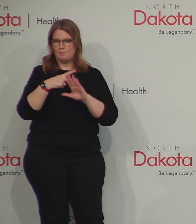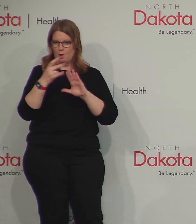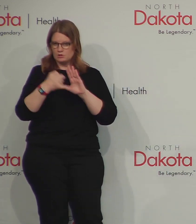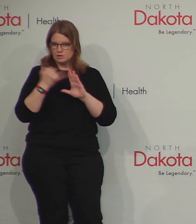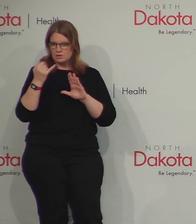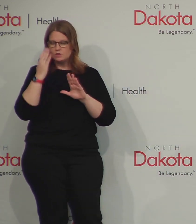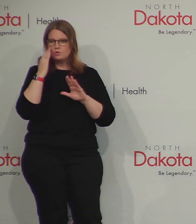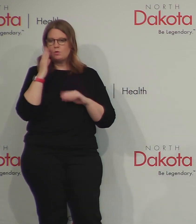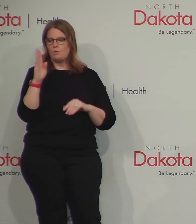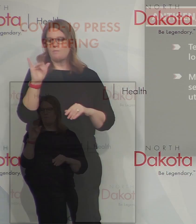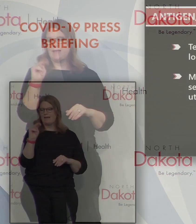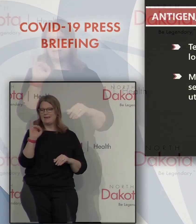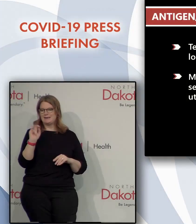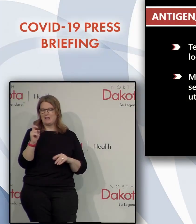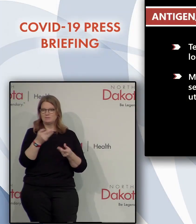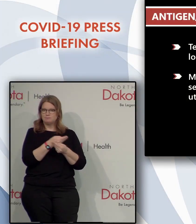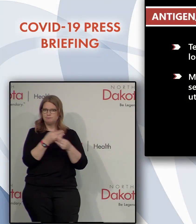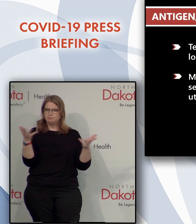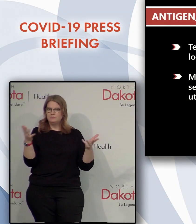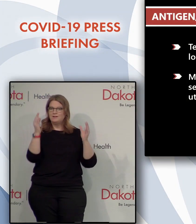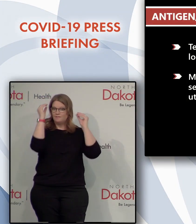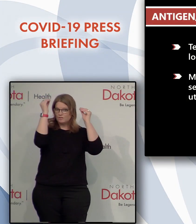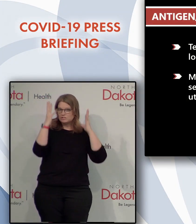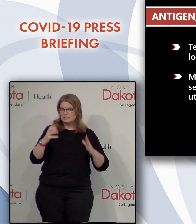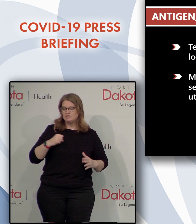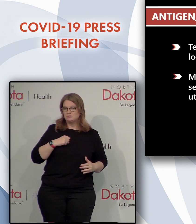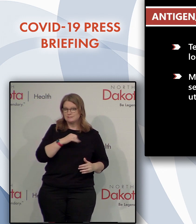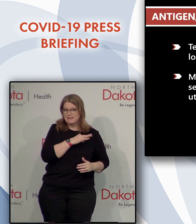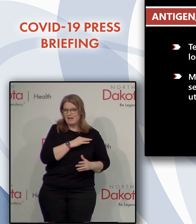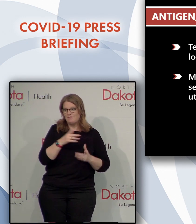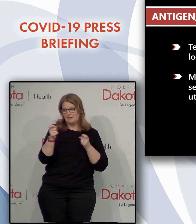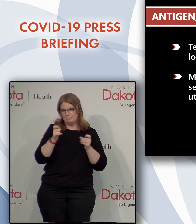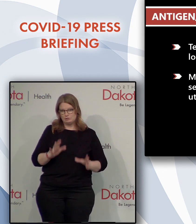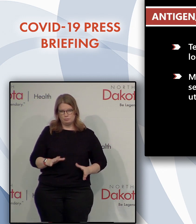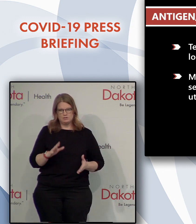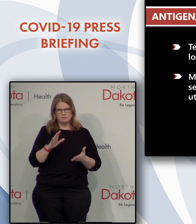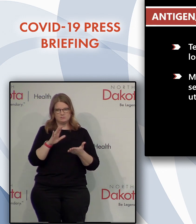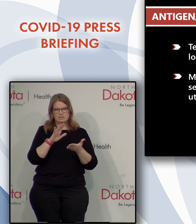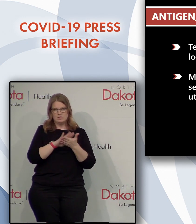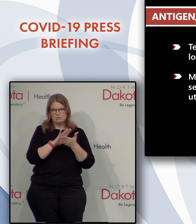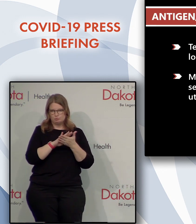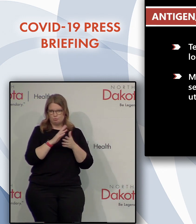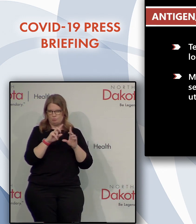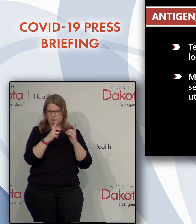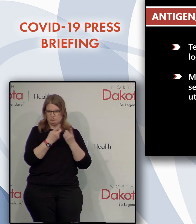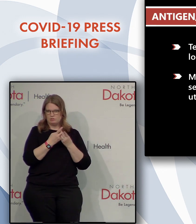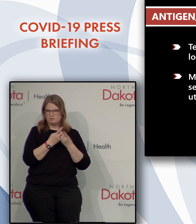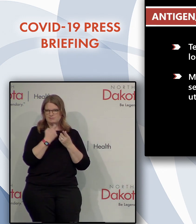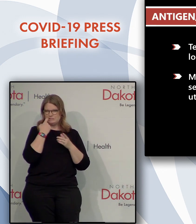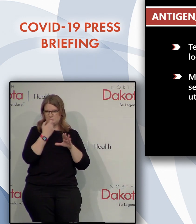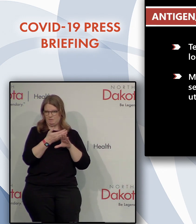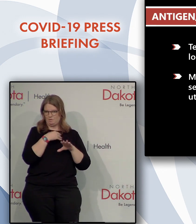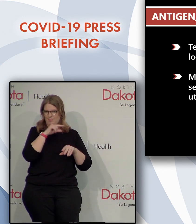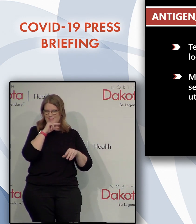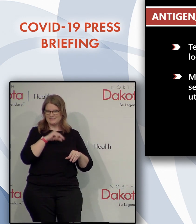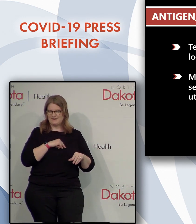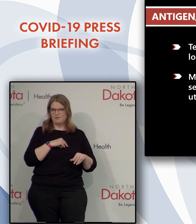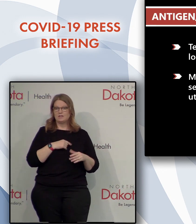Now rapid tests for teachers, staff, and administrators in 3 school districts. That was right before Thanksgiving. We now have